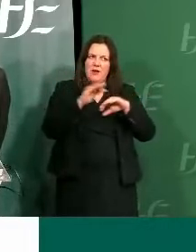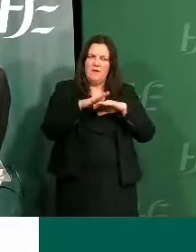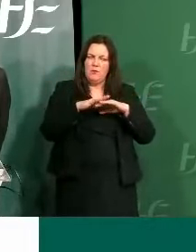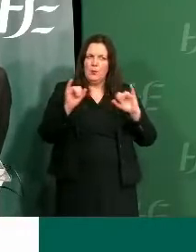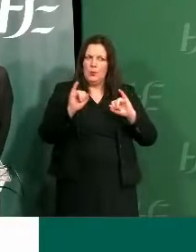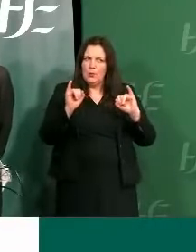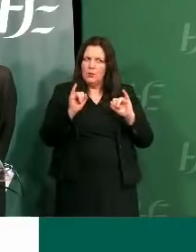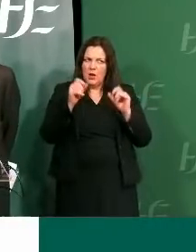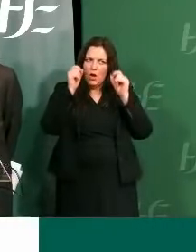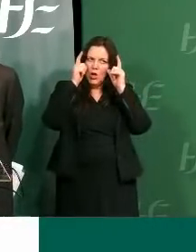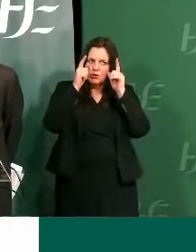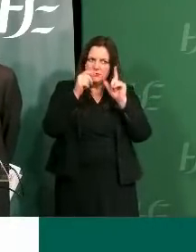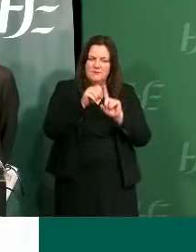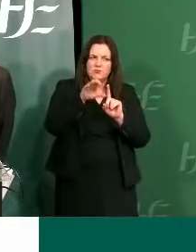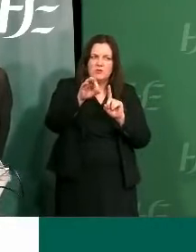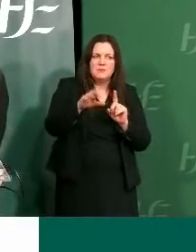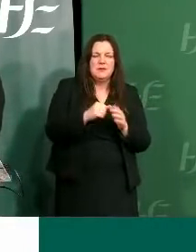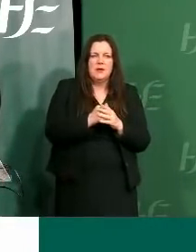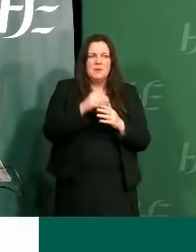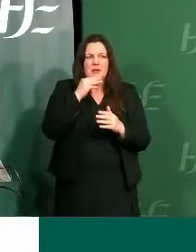Africa I've mentioned. The